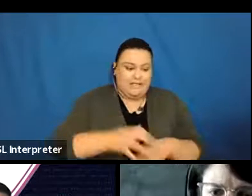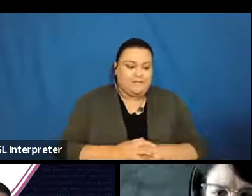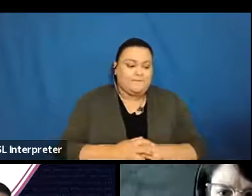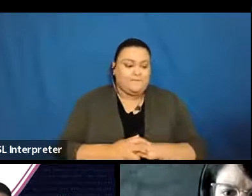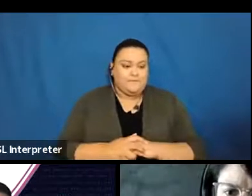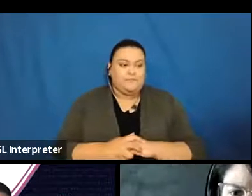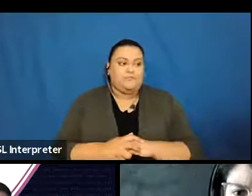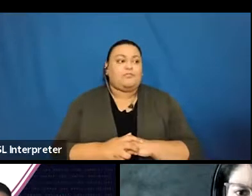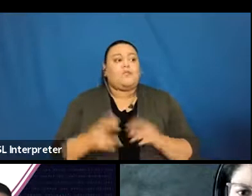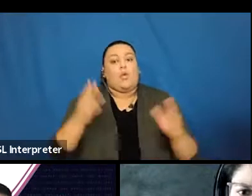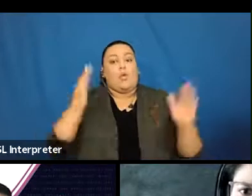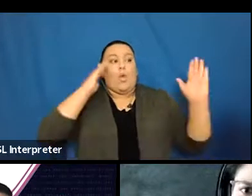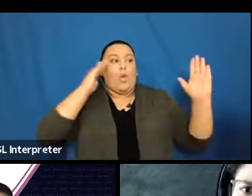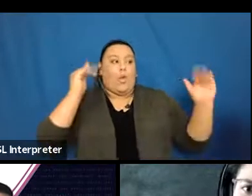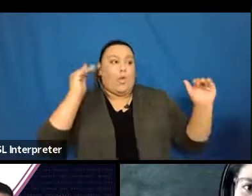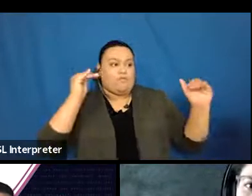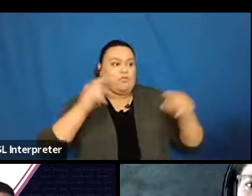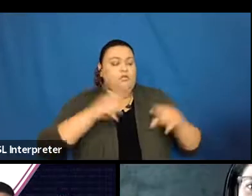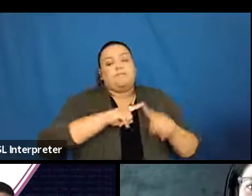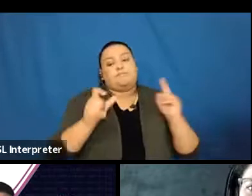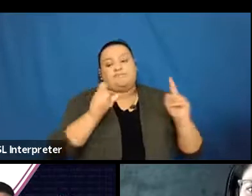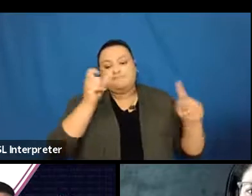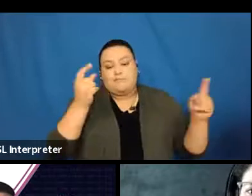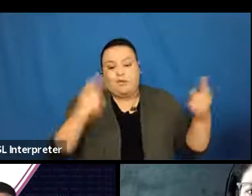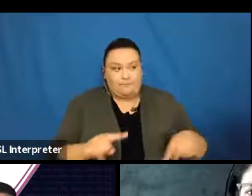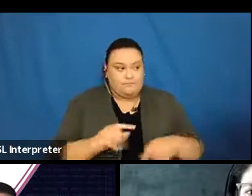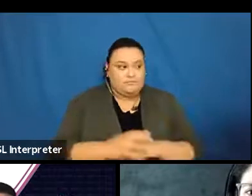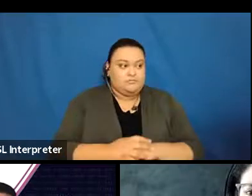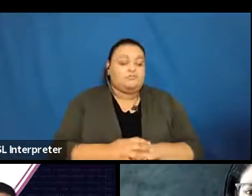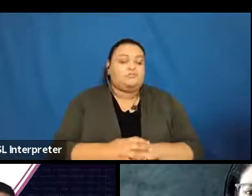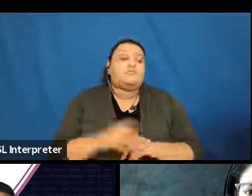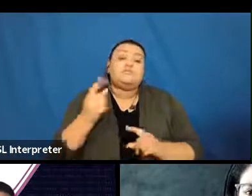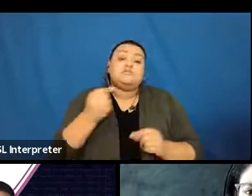but unfortunately, you know, no pasó. I mean, he did some good stuff here and there, you know, but